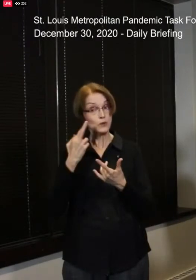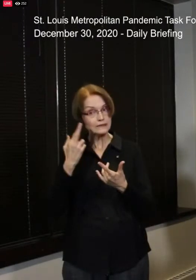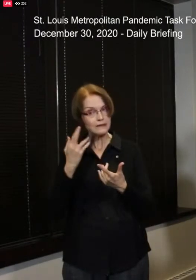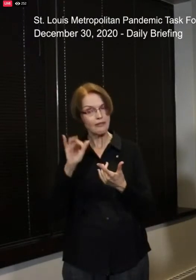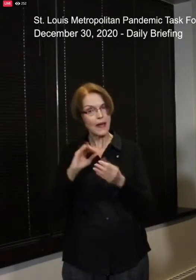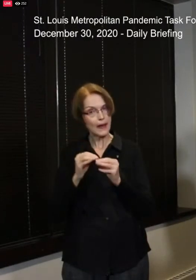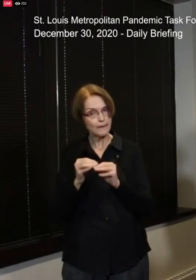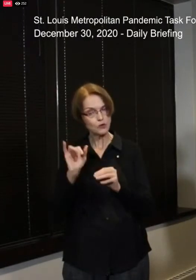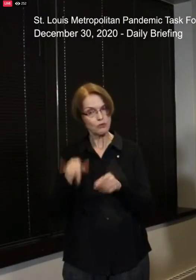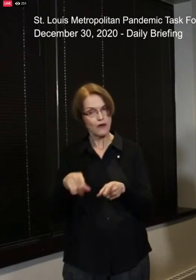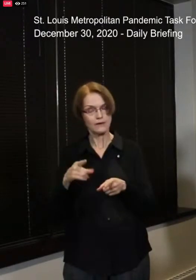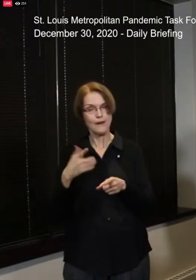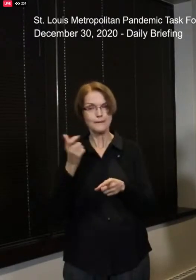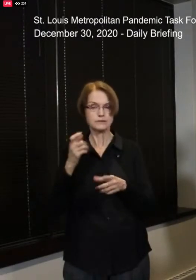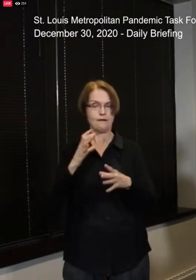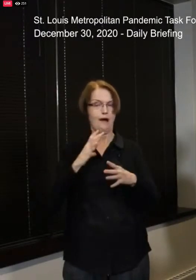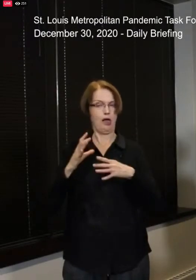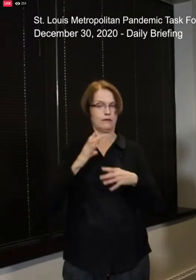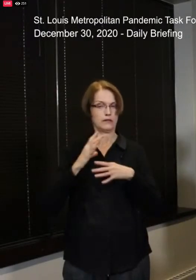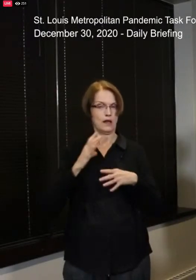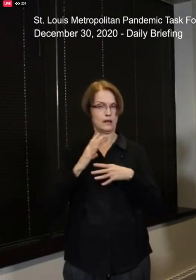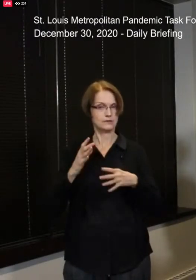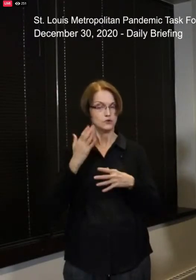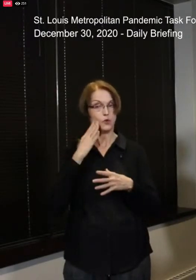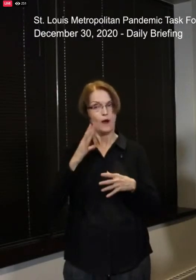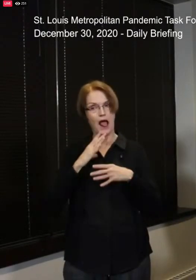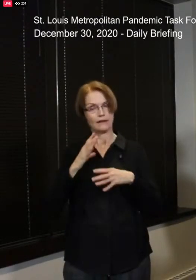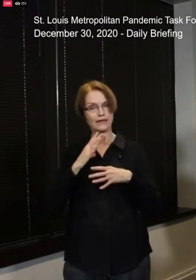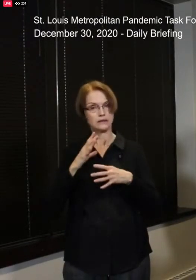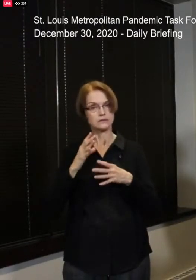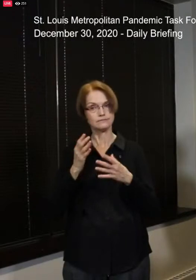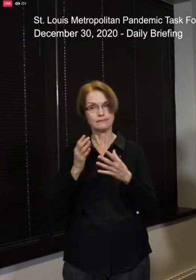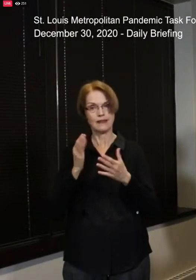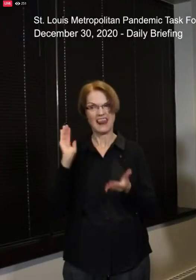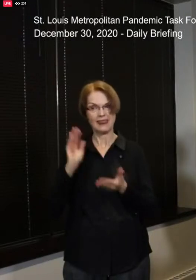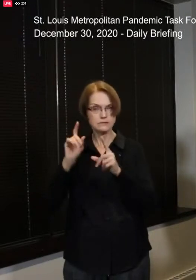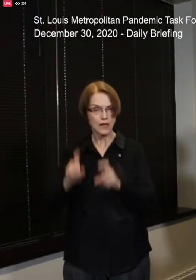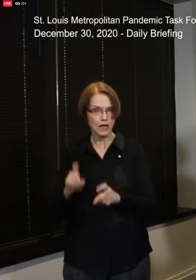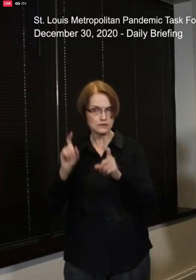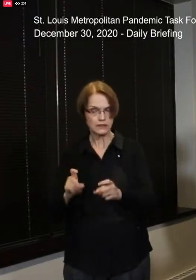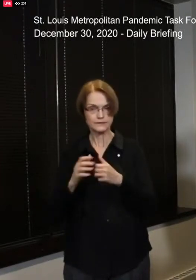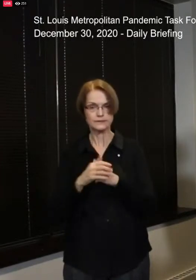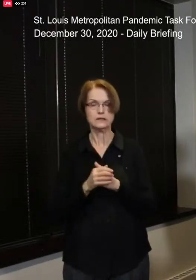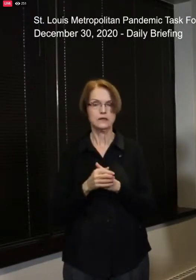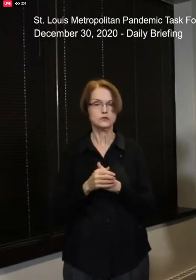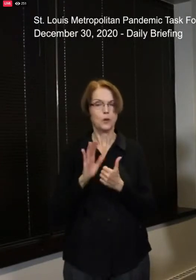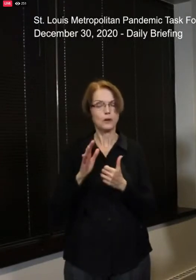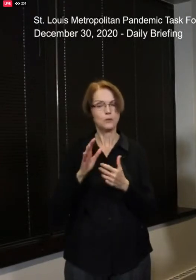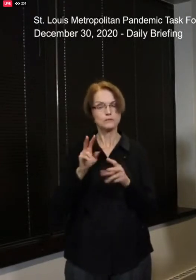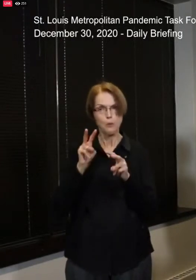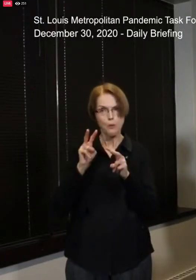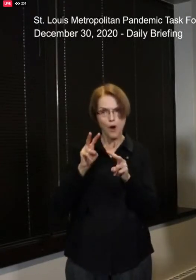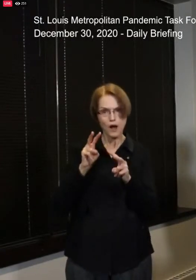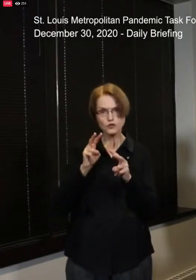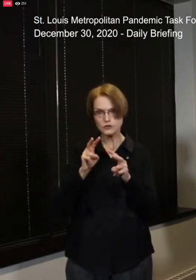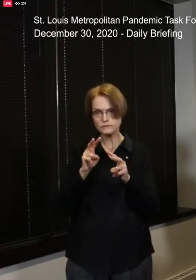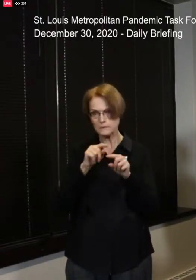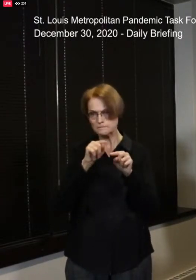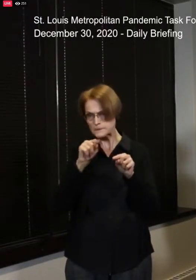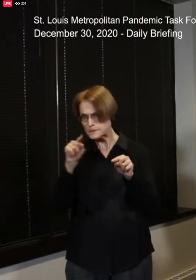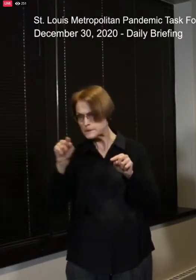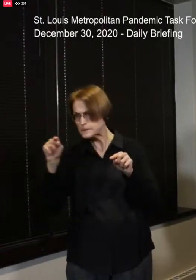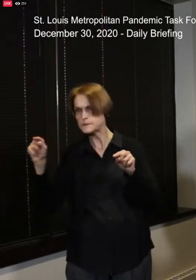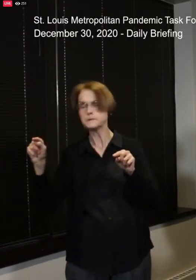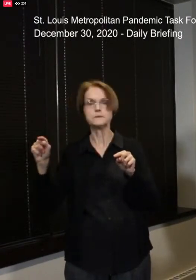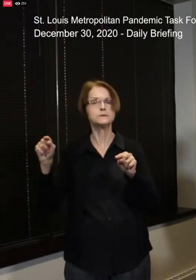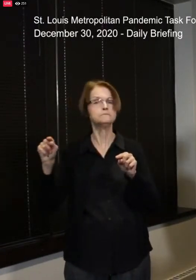because, of course, we don't do as much testing over the holidays. So we'll take a look and follow those trends over time and see if there's any rebound from after